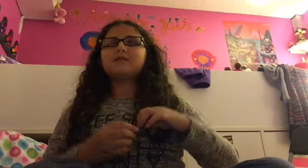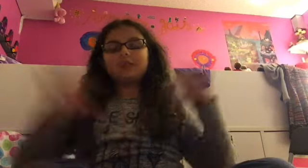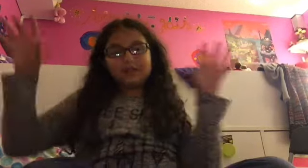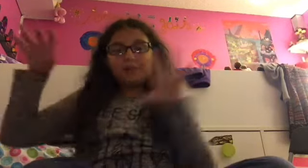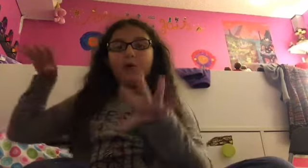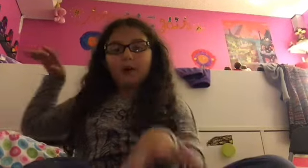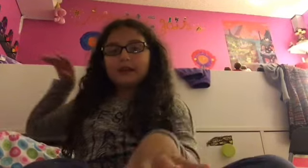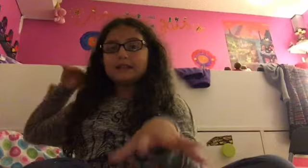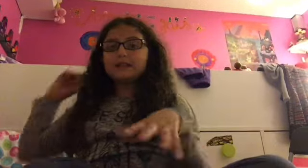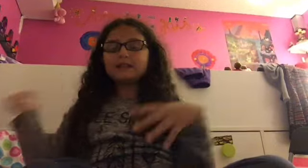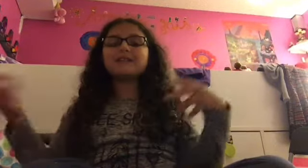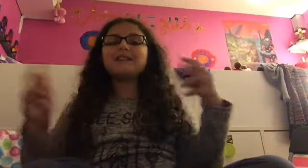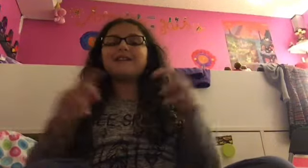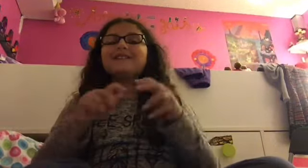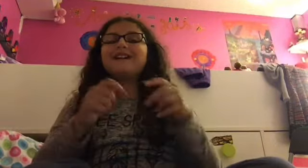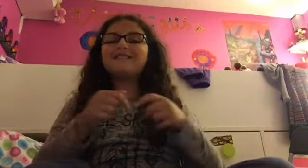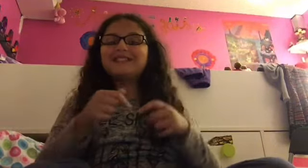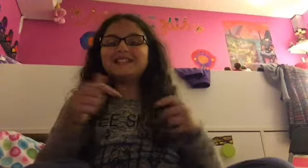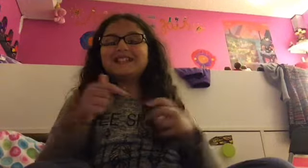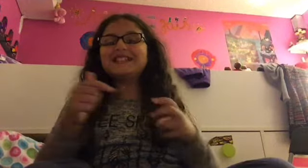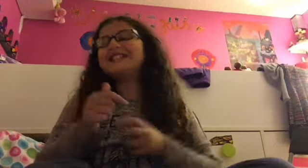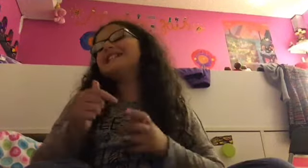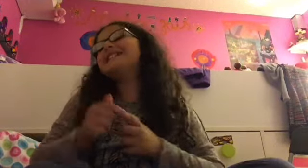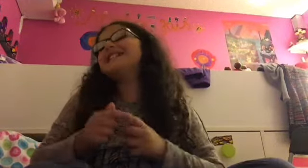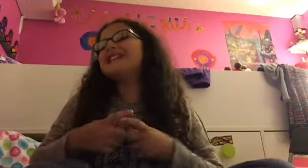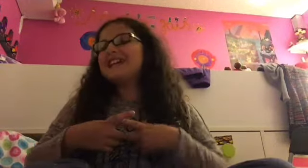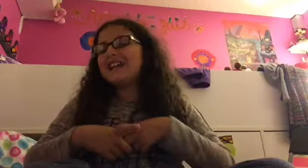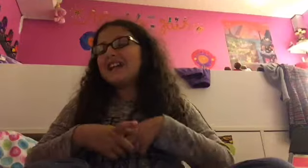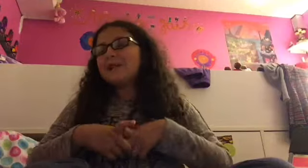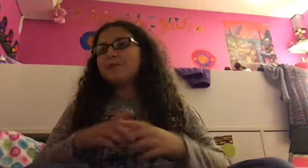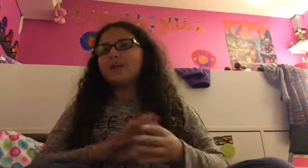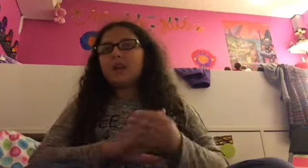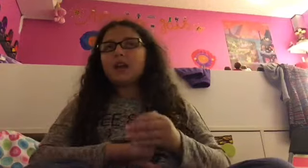was born, sorry, that was English,